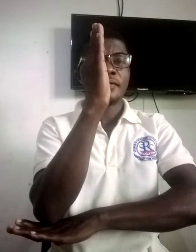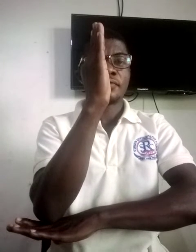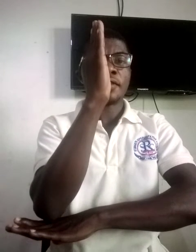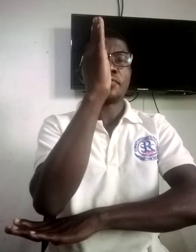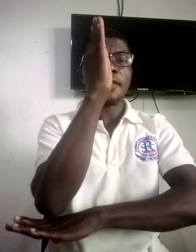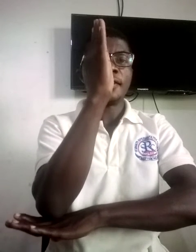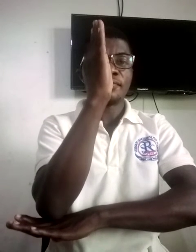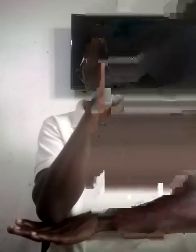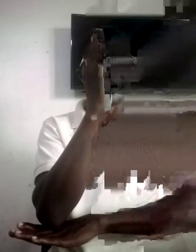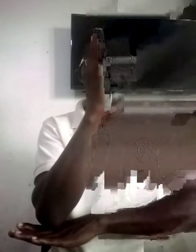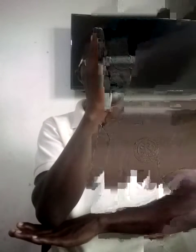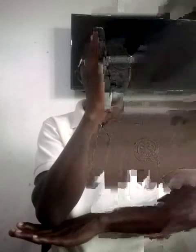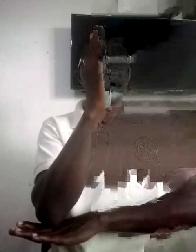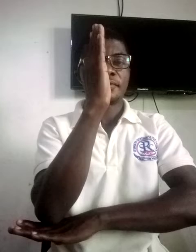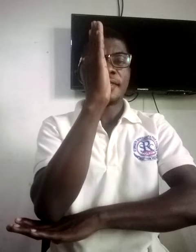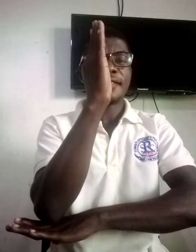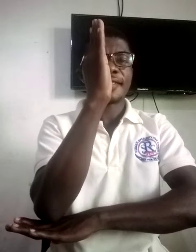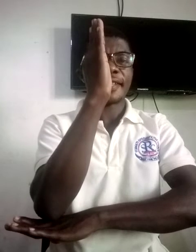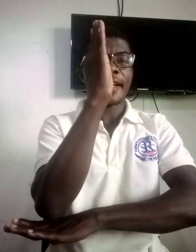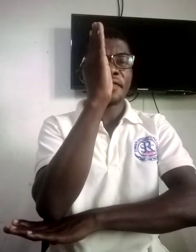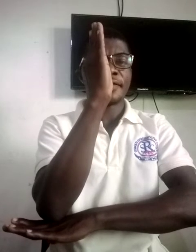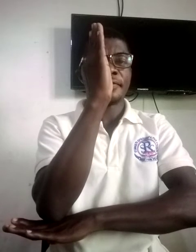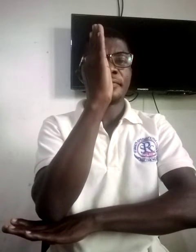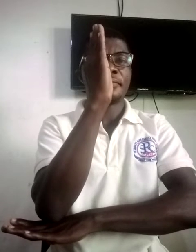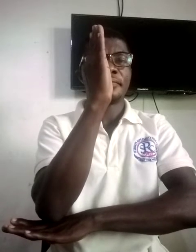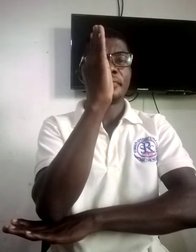So it will be this way. So this is afternoon.